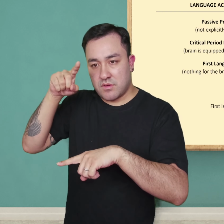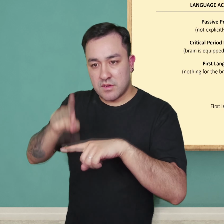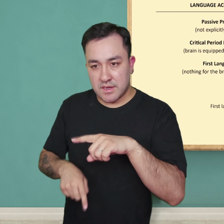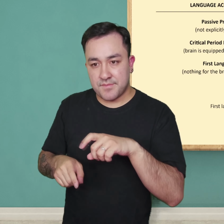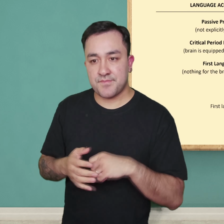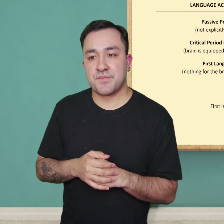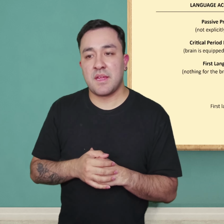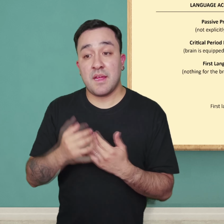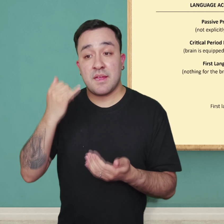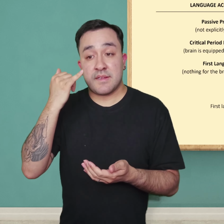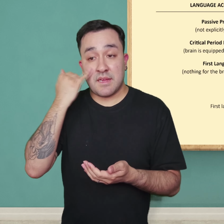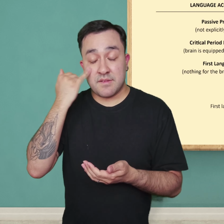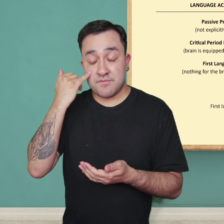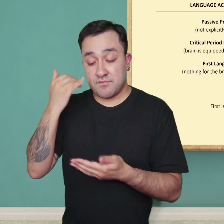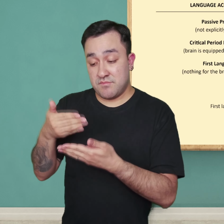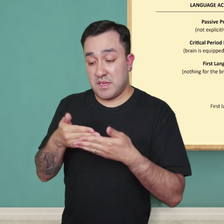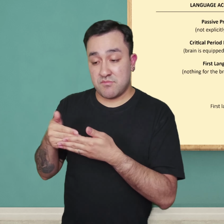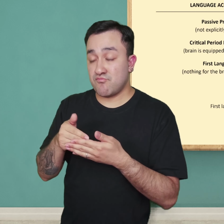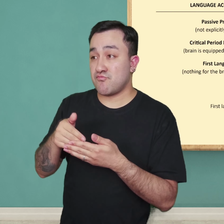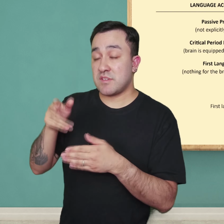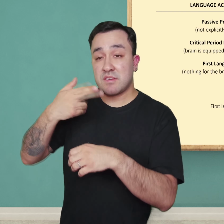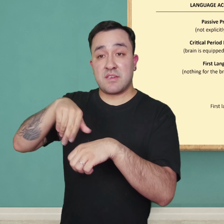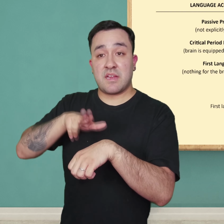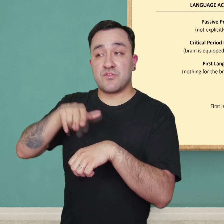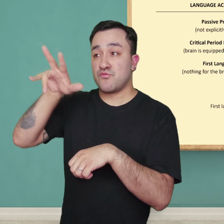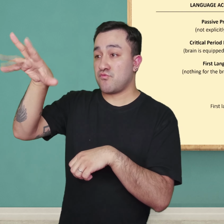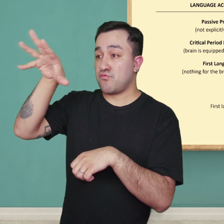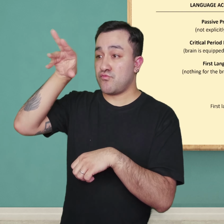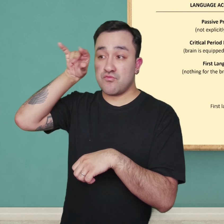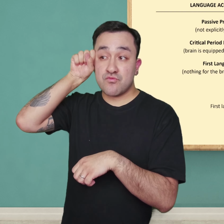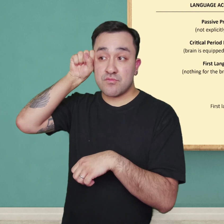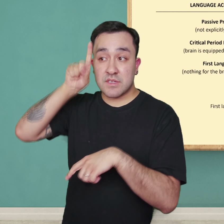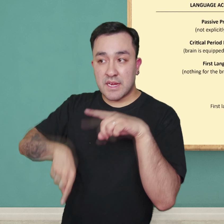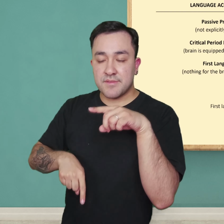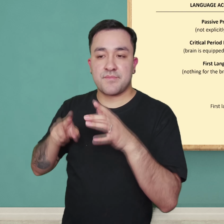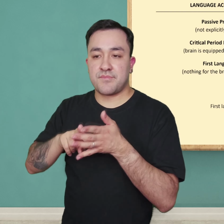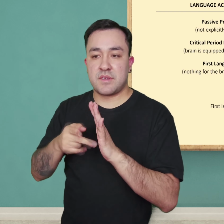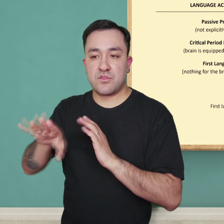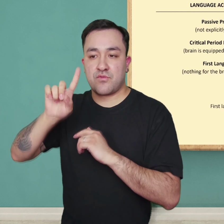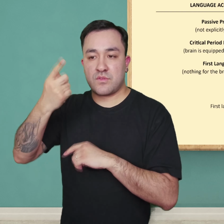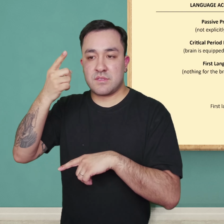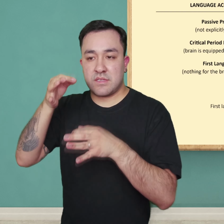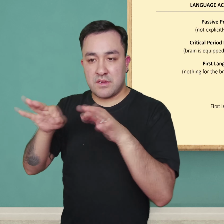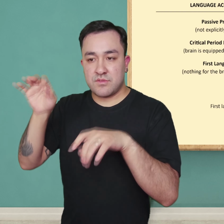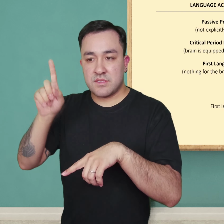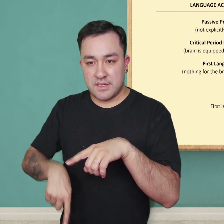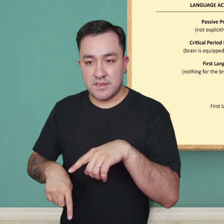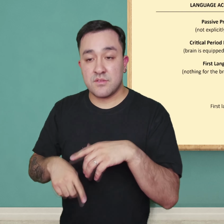as they will not respond to spoken language input. This does raise a question about deaf children and first